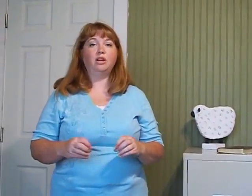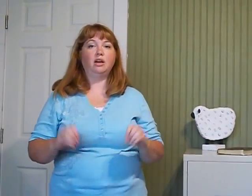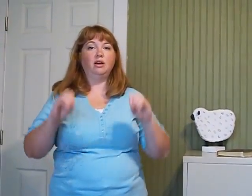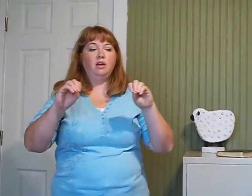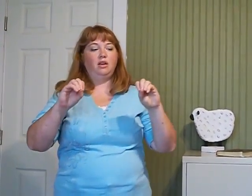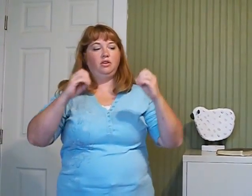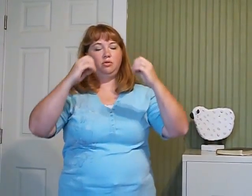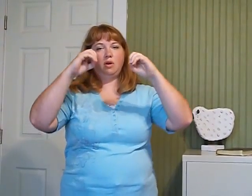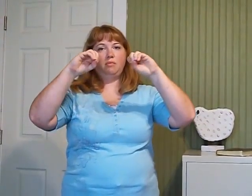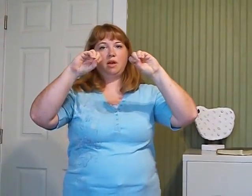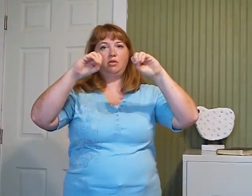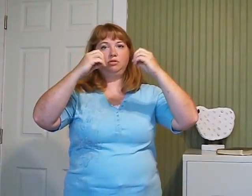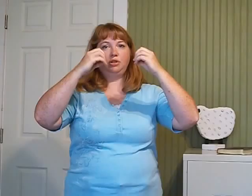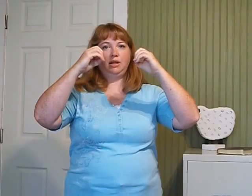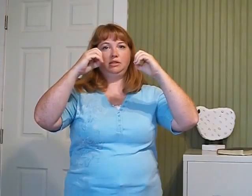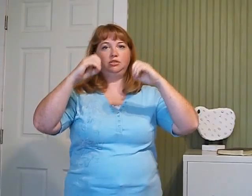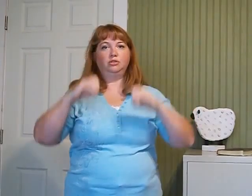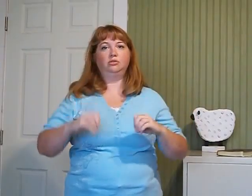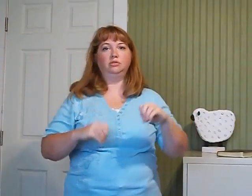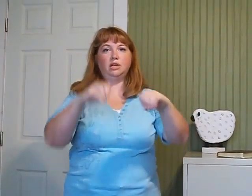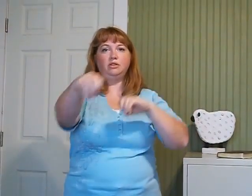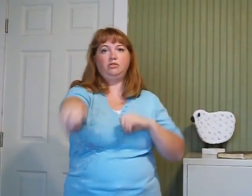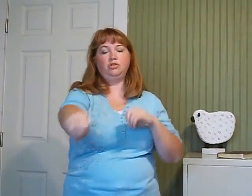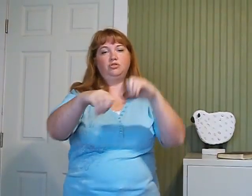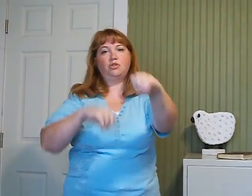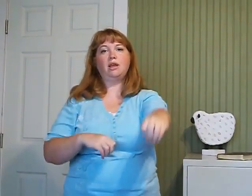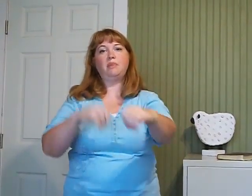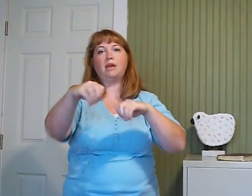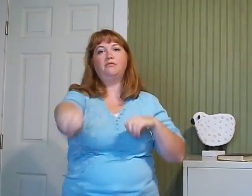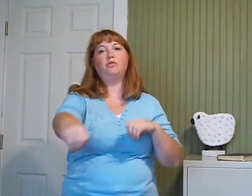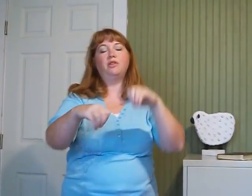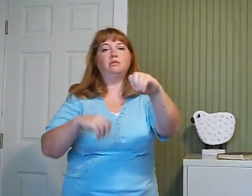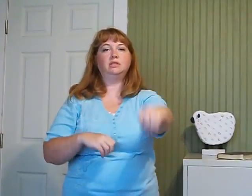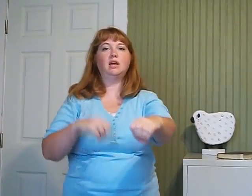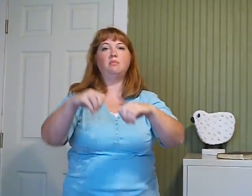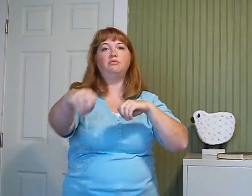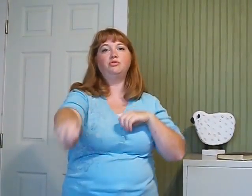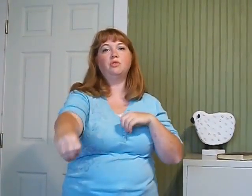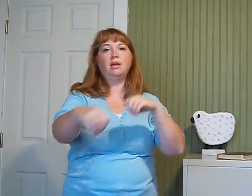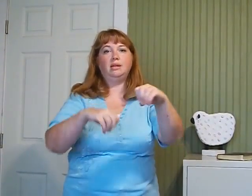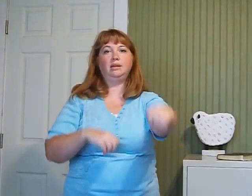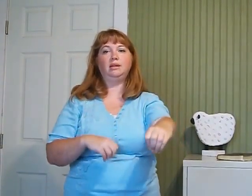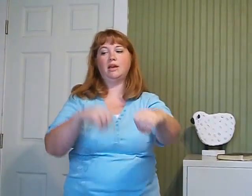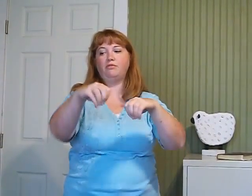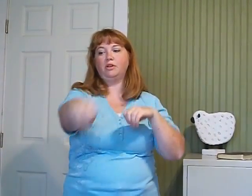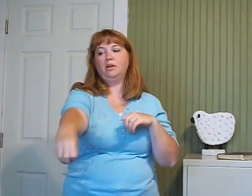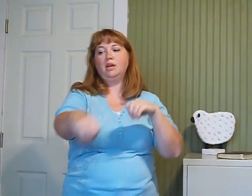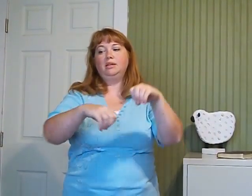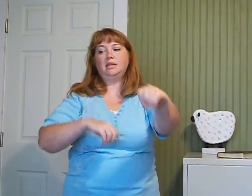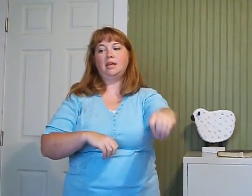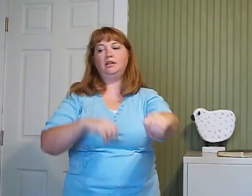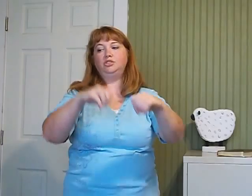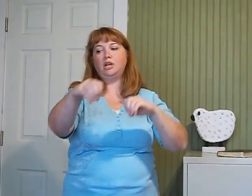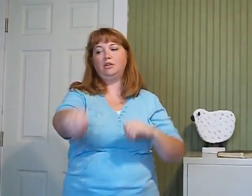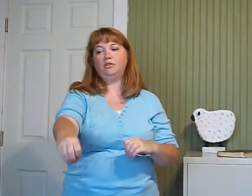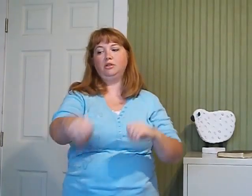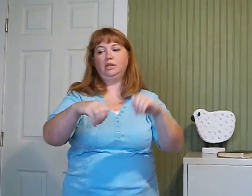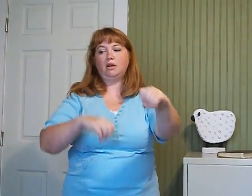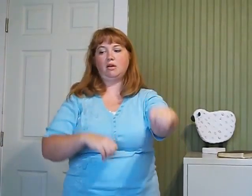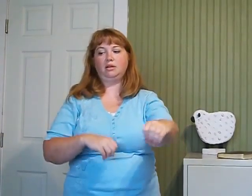in Africa, you kind of hold your hand in circles and you just trade back and forth. That was a time of trading in Africa. Zanj and